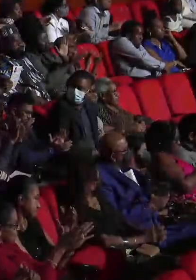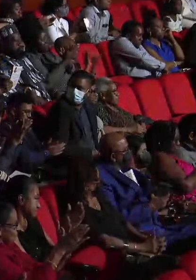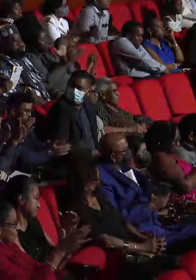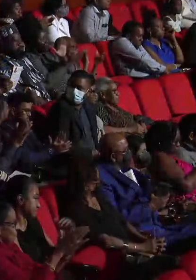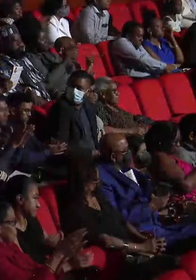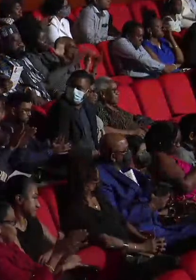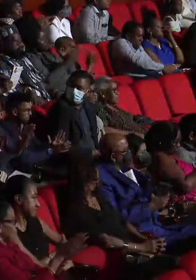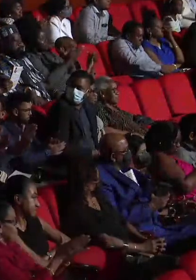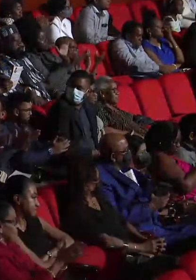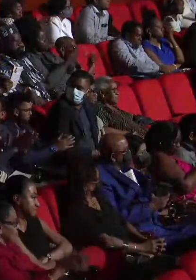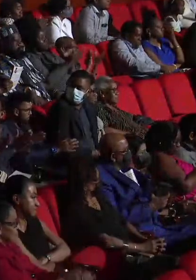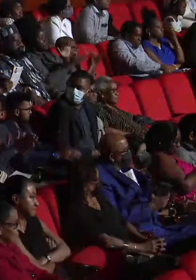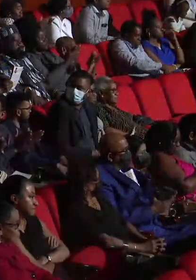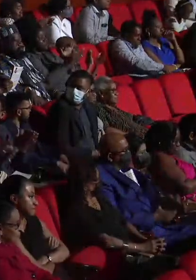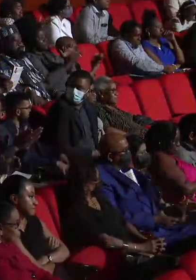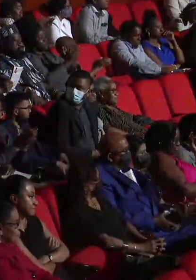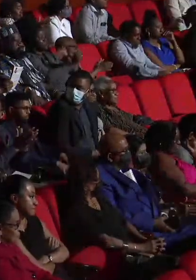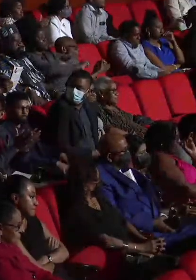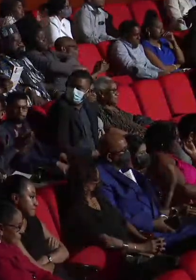change.